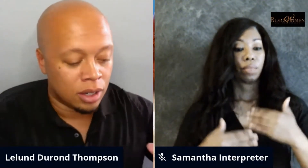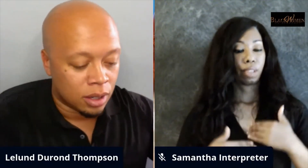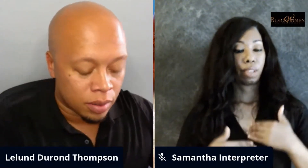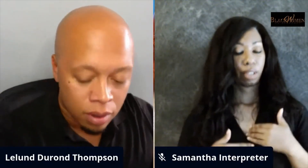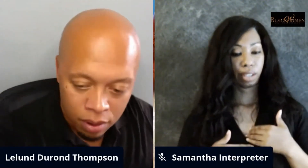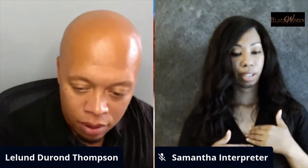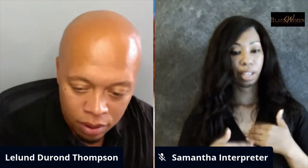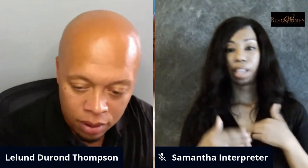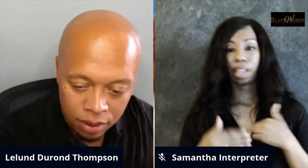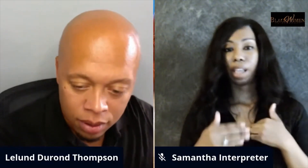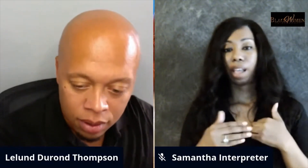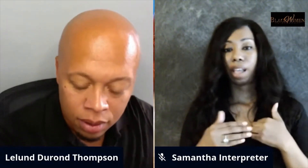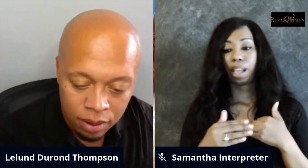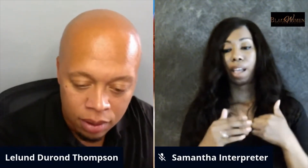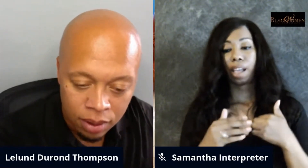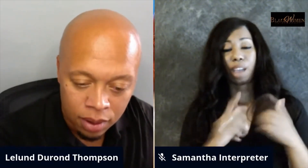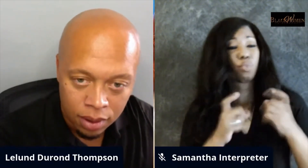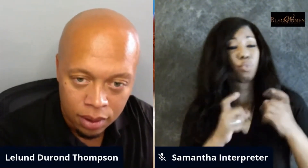door.